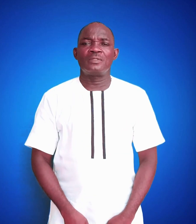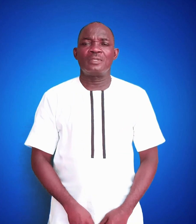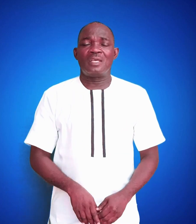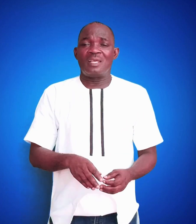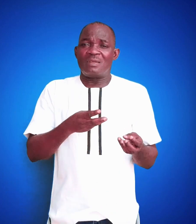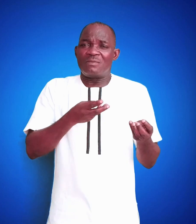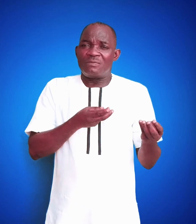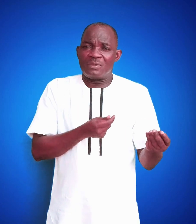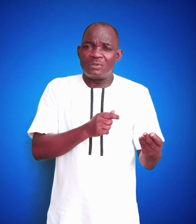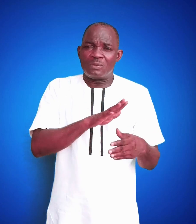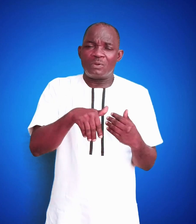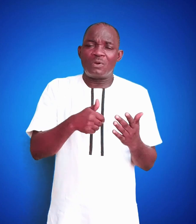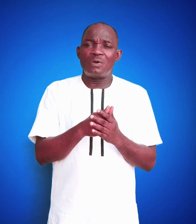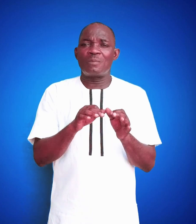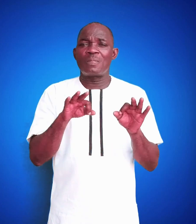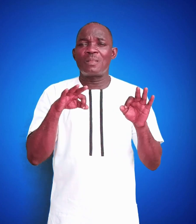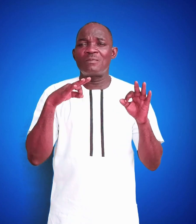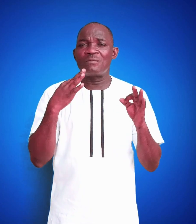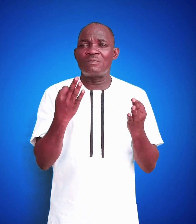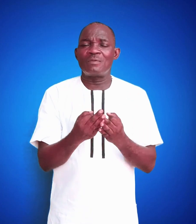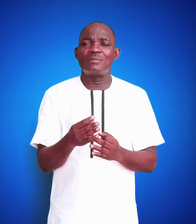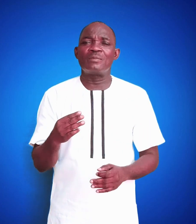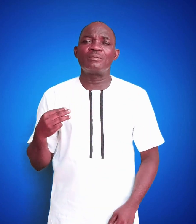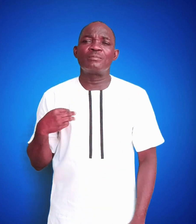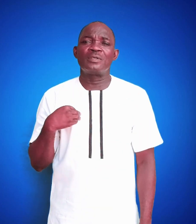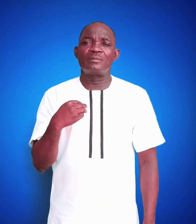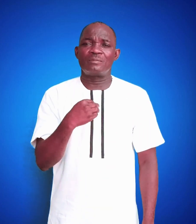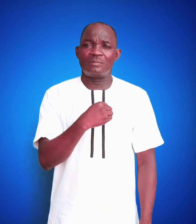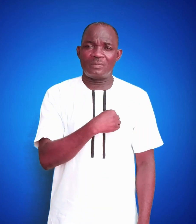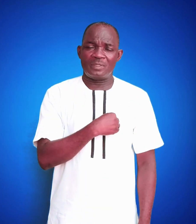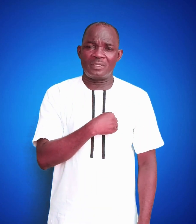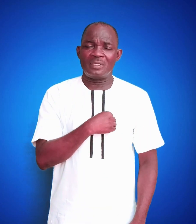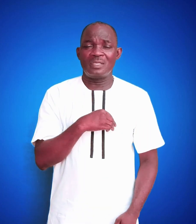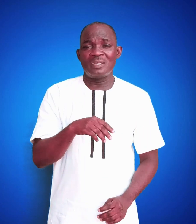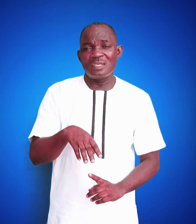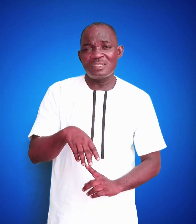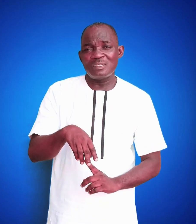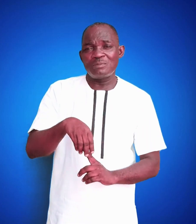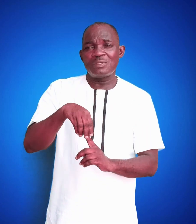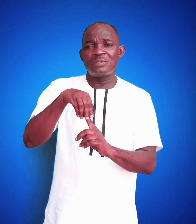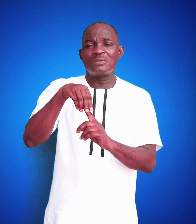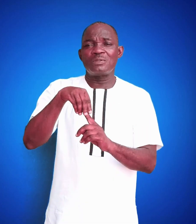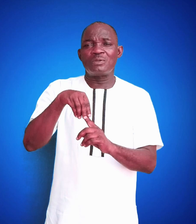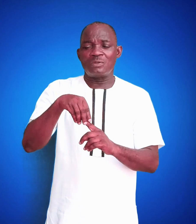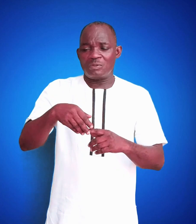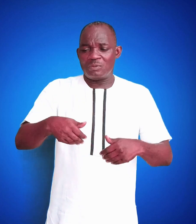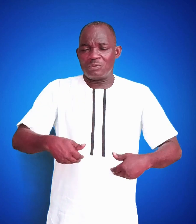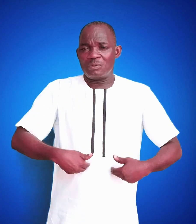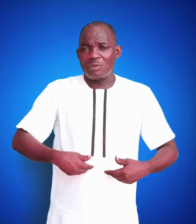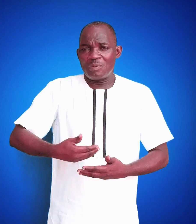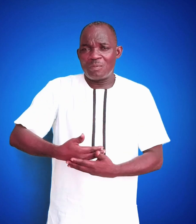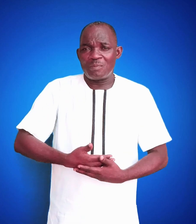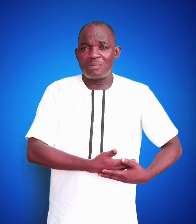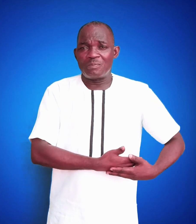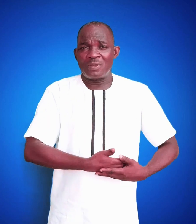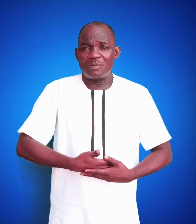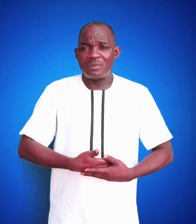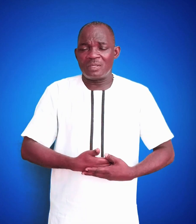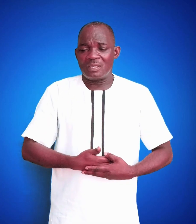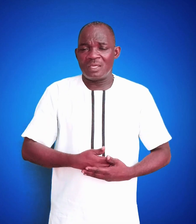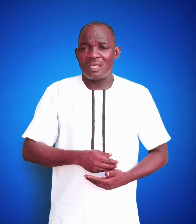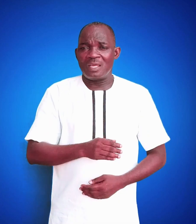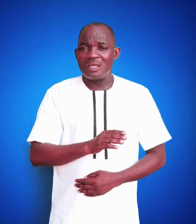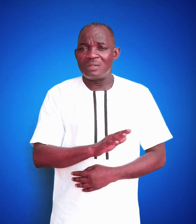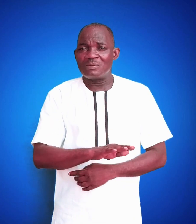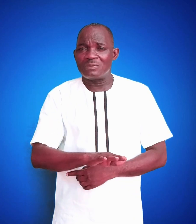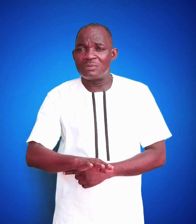Feed all members of the household, particularly young babies and